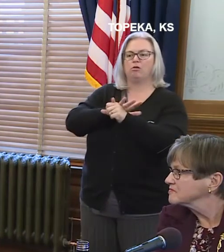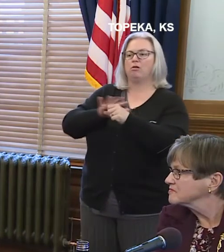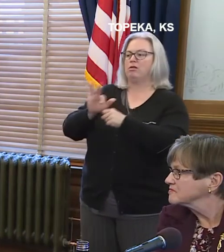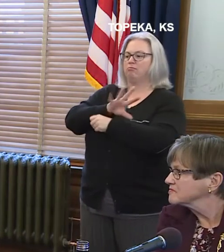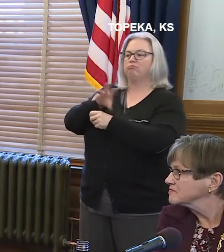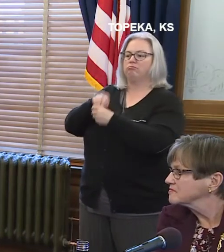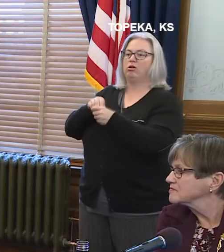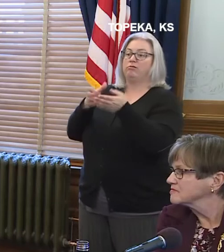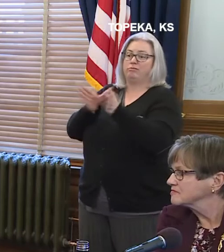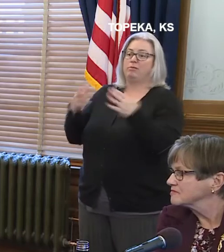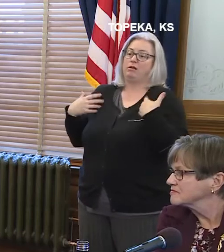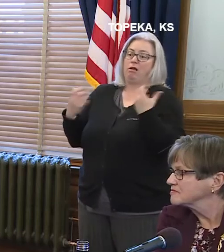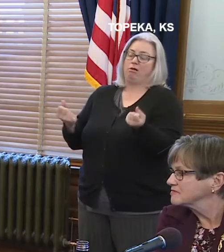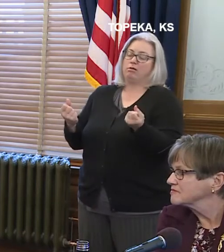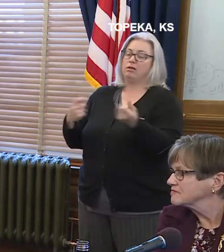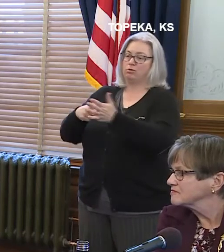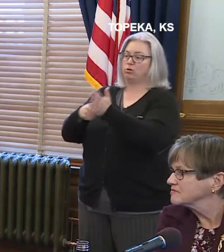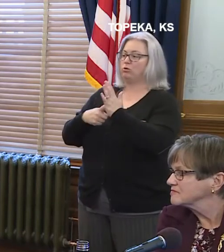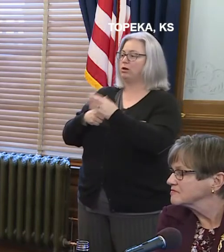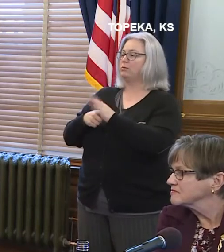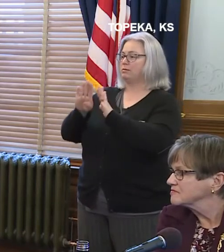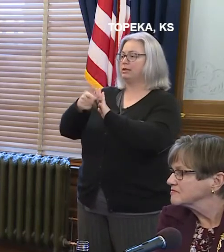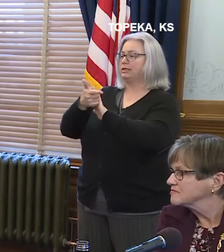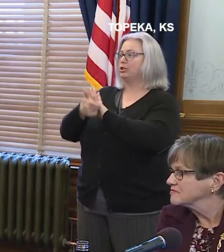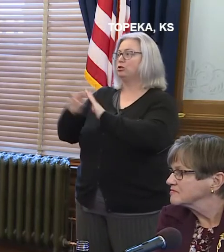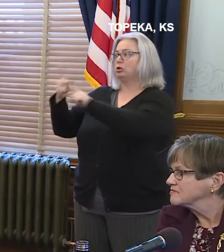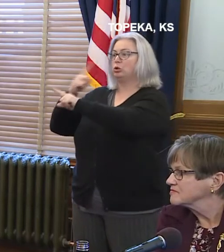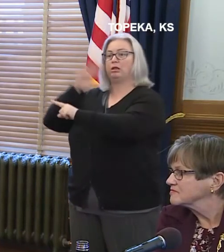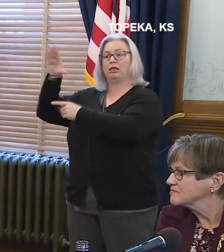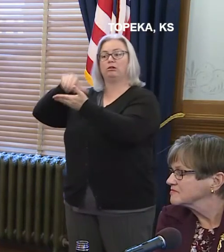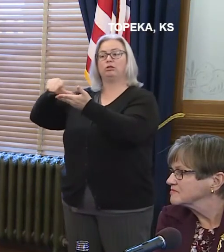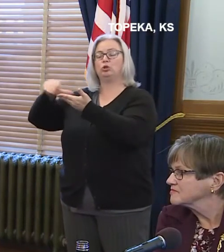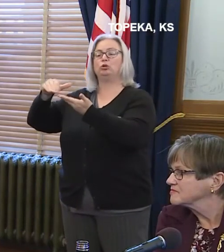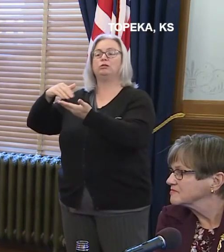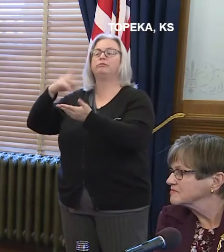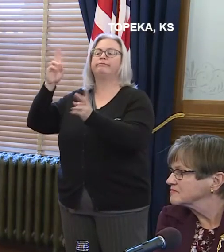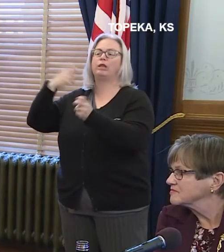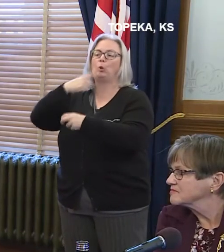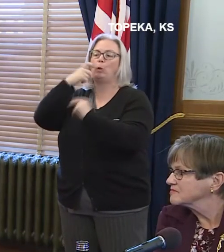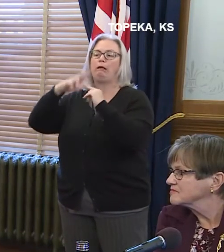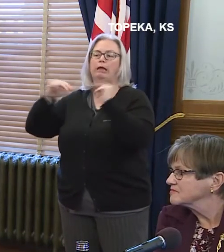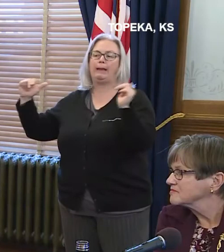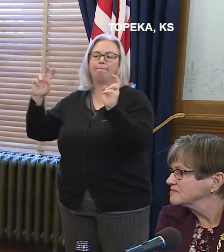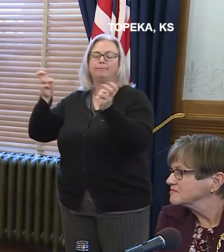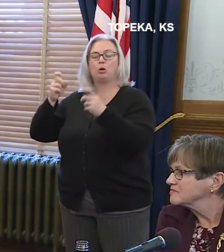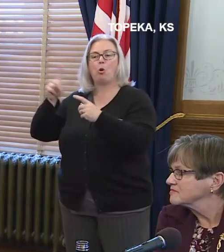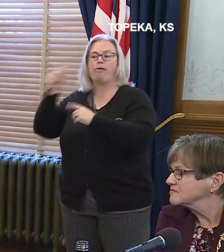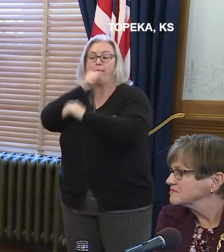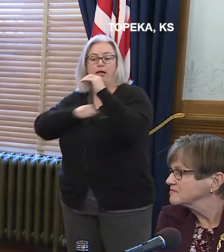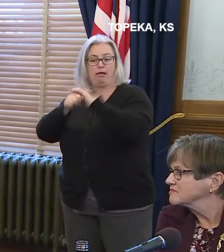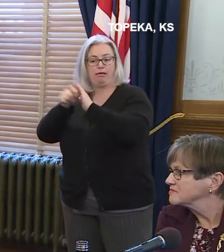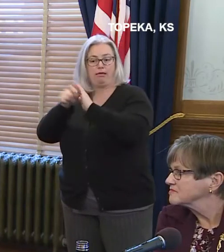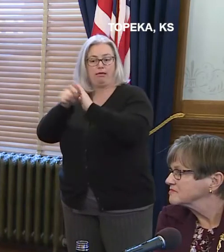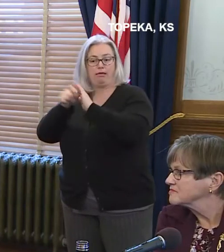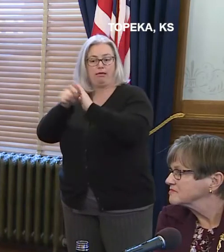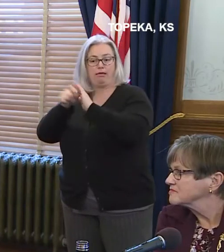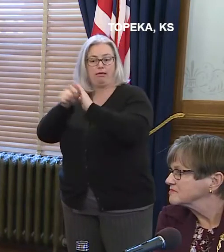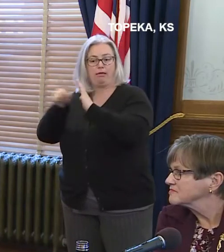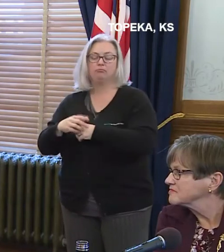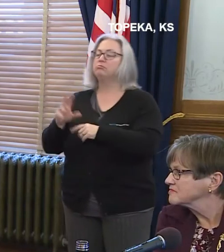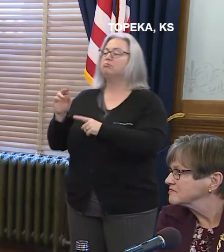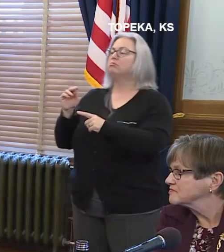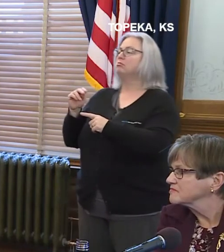of public health and is required by statute. You think their excuse was red tape, or were they just trying to hide the fact that they had a problem? I wouldn't, no,